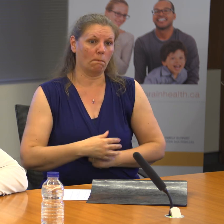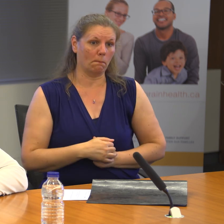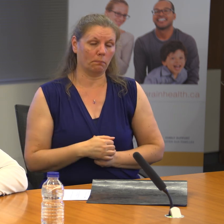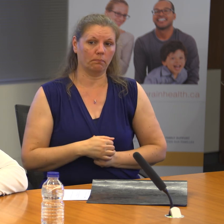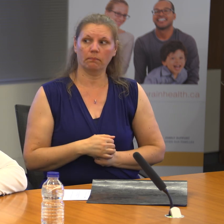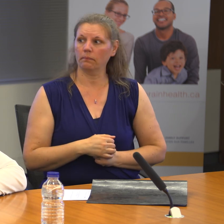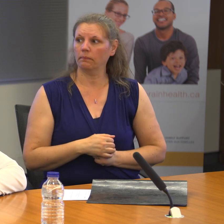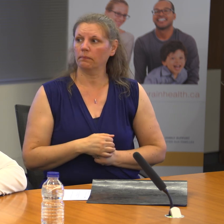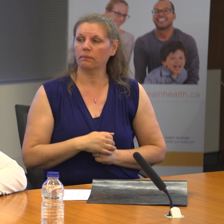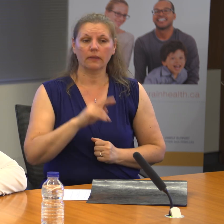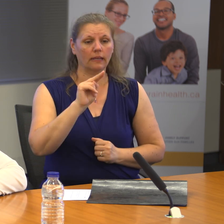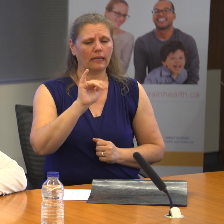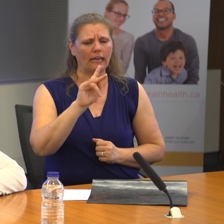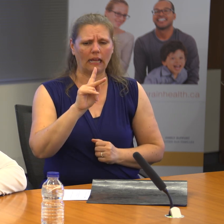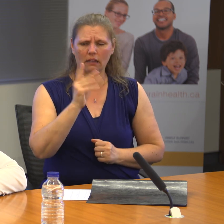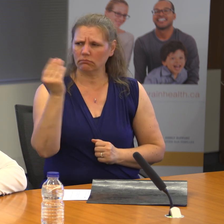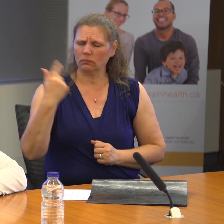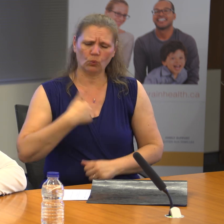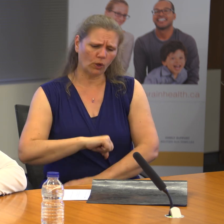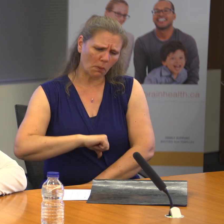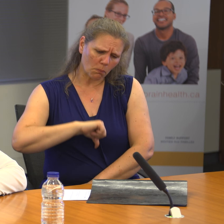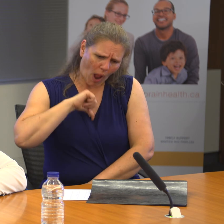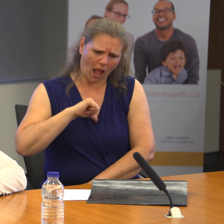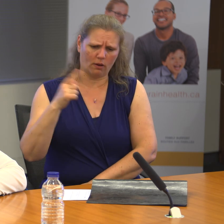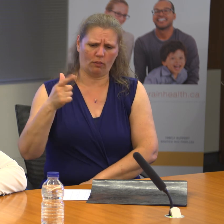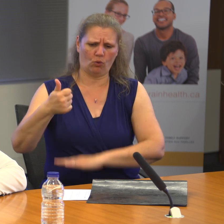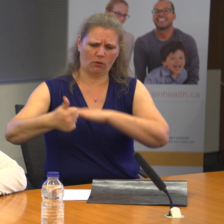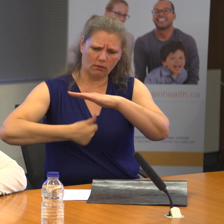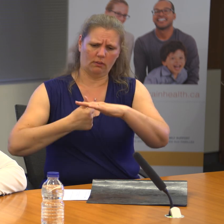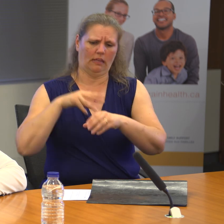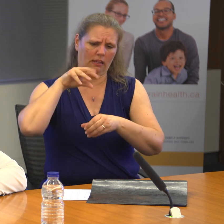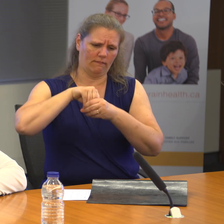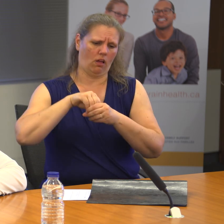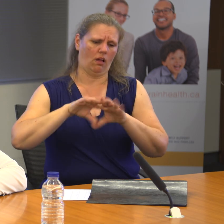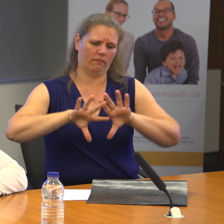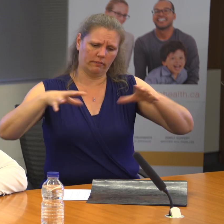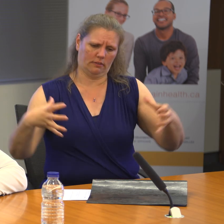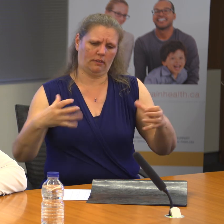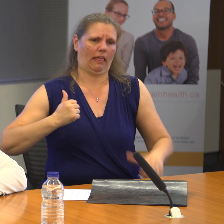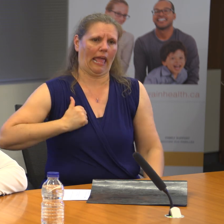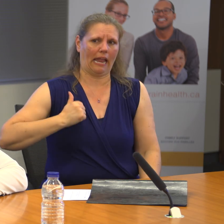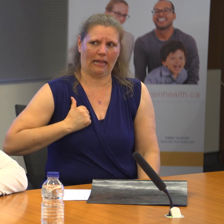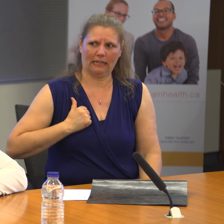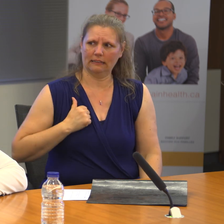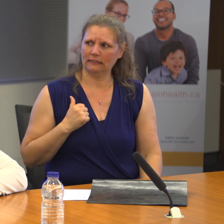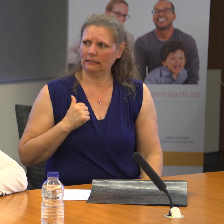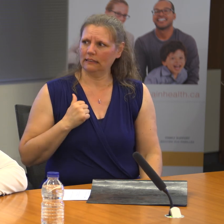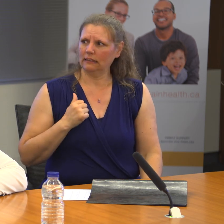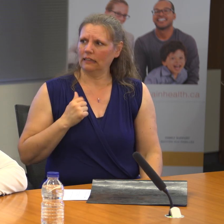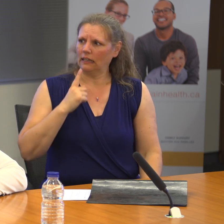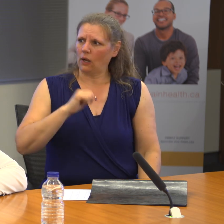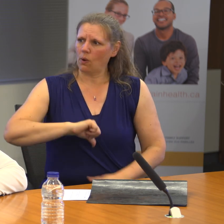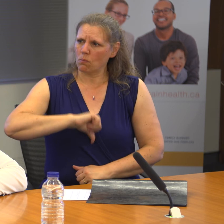Nick, we're so proud to have you on this delegation. And we're so proud to